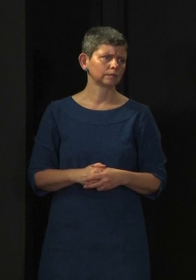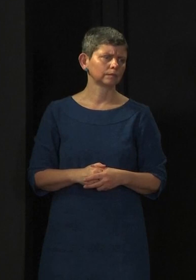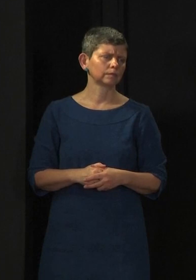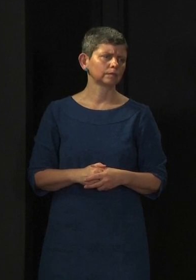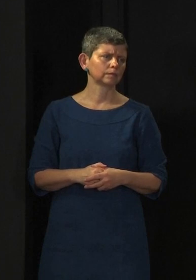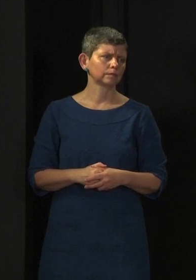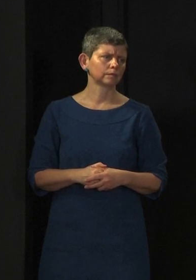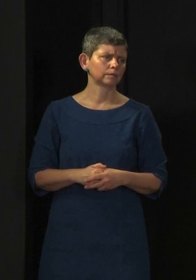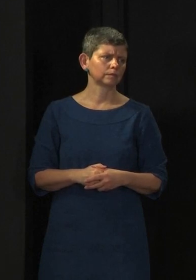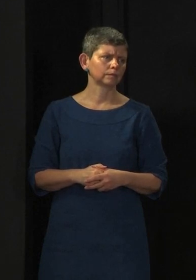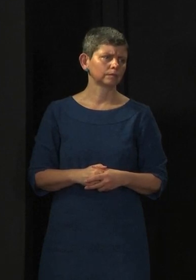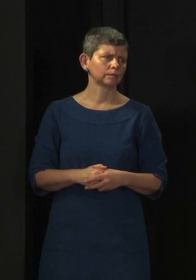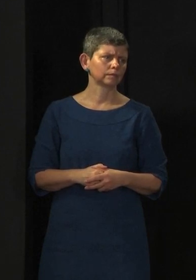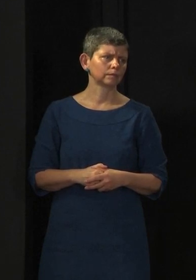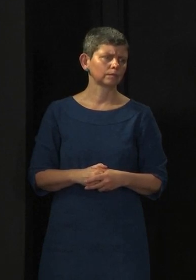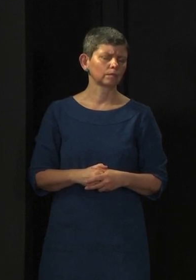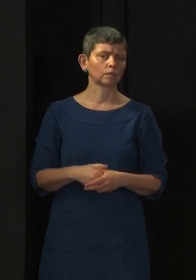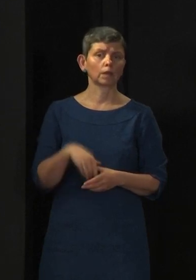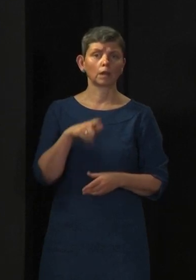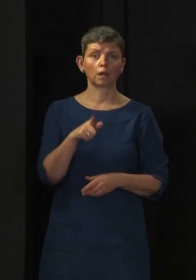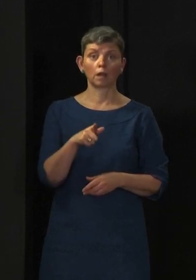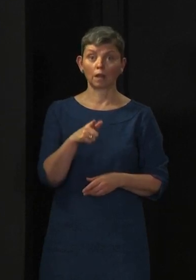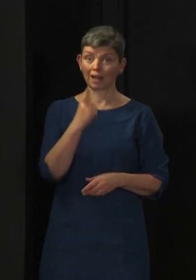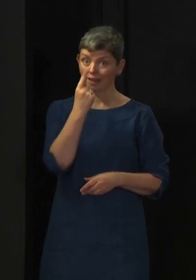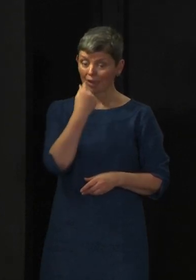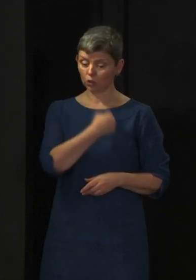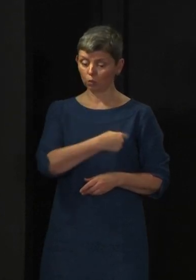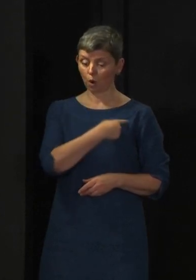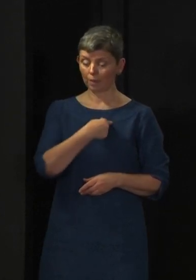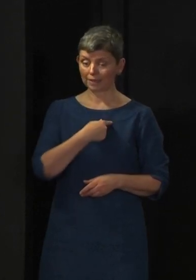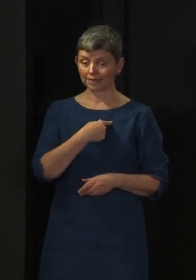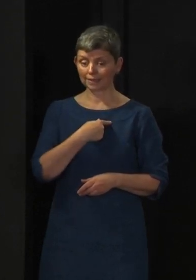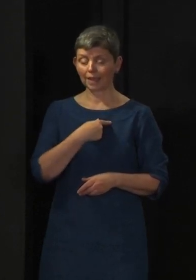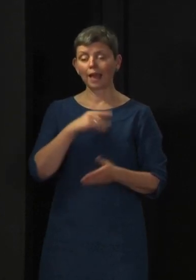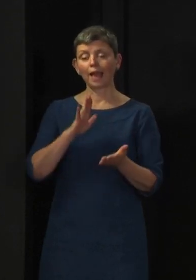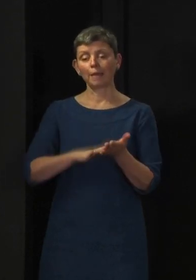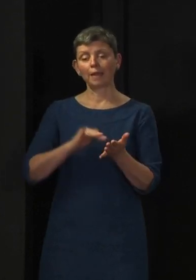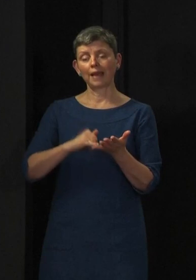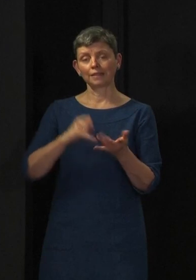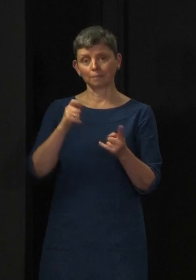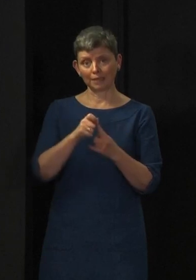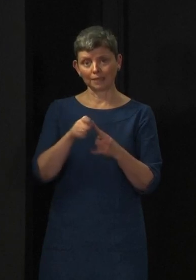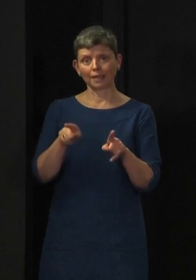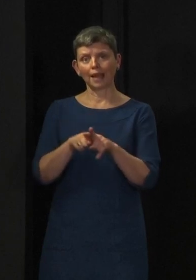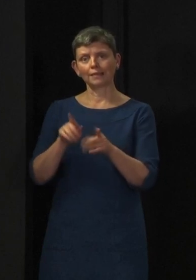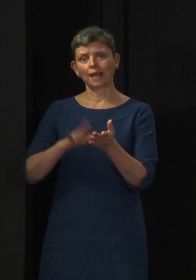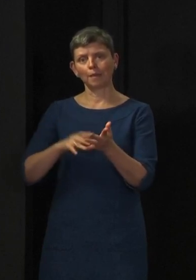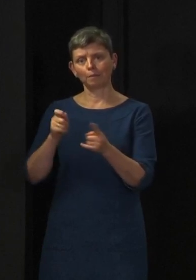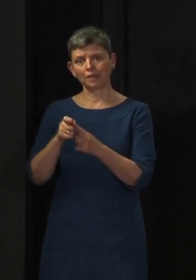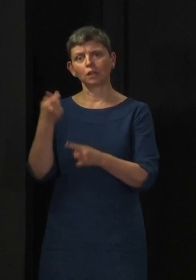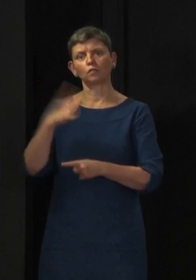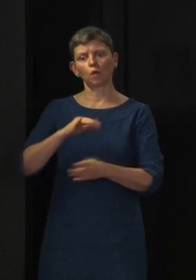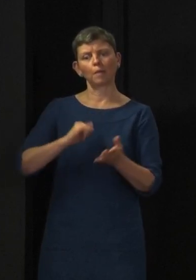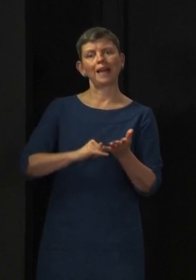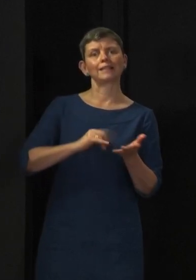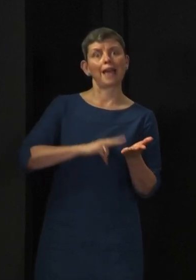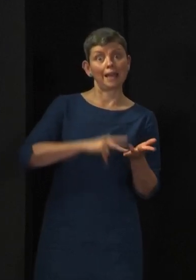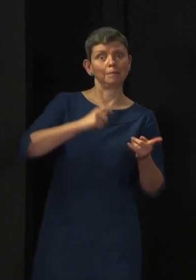MPs or MSPs will always be asked to stand down when breaching any coronavirus guidelines or laws?